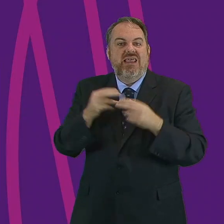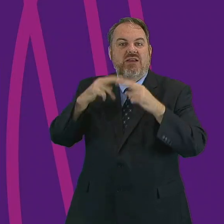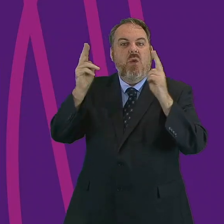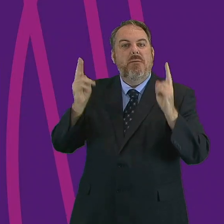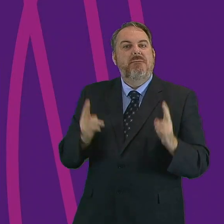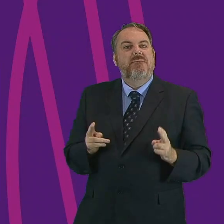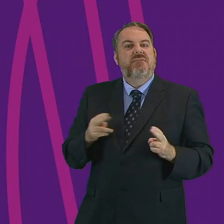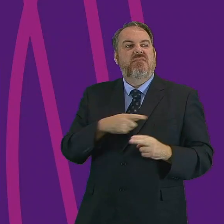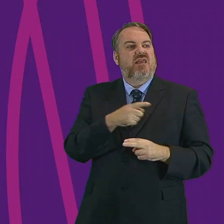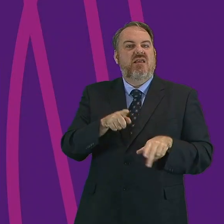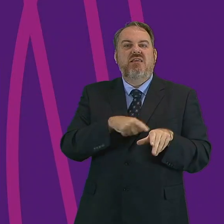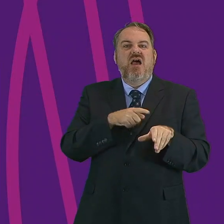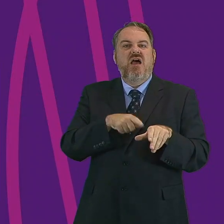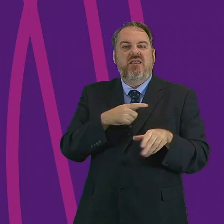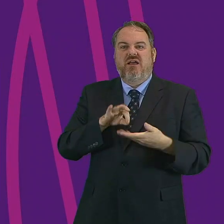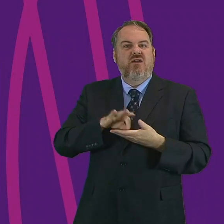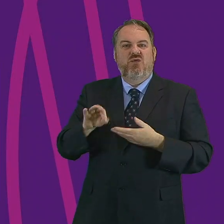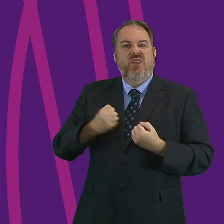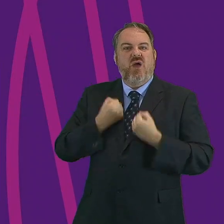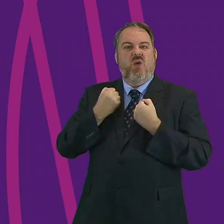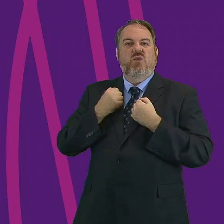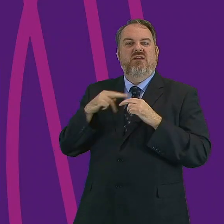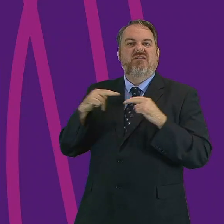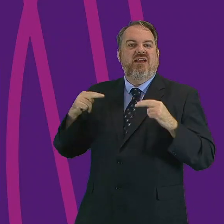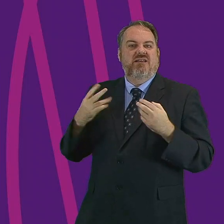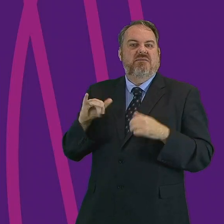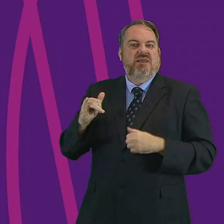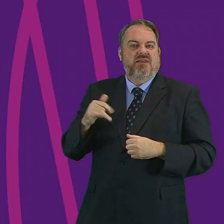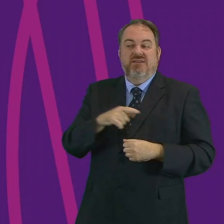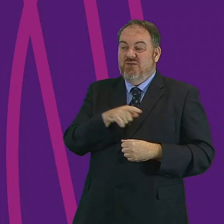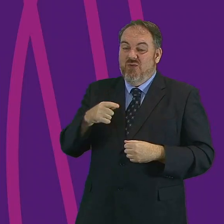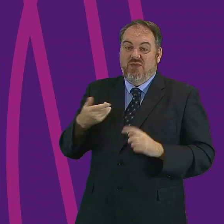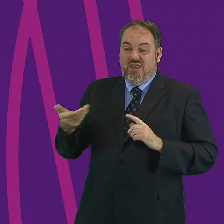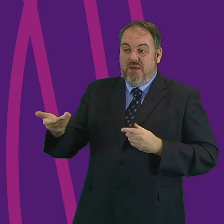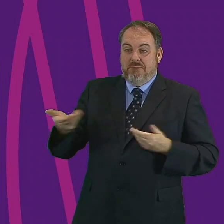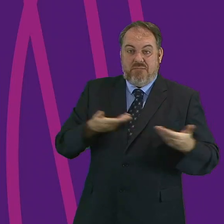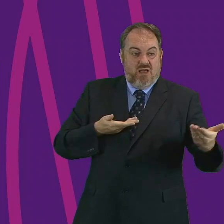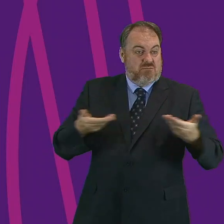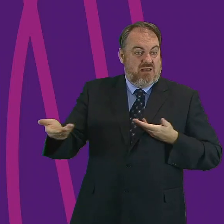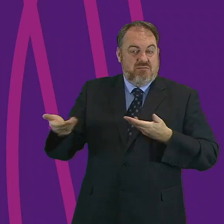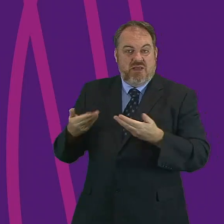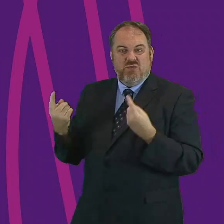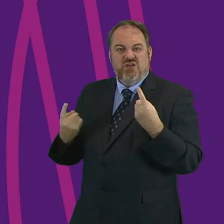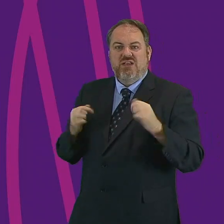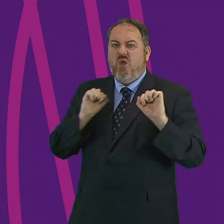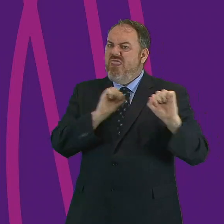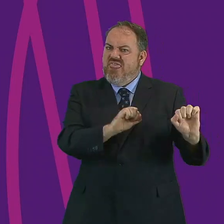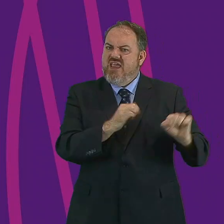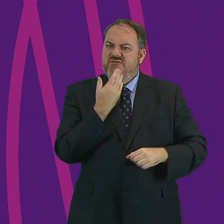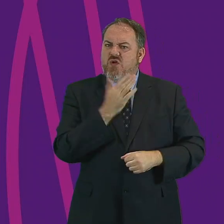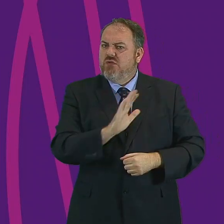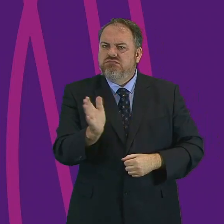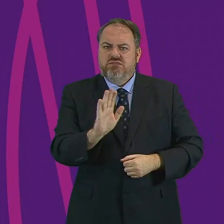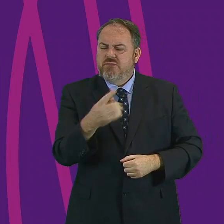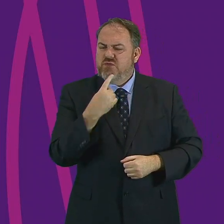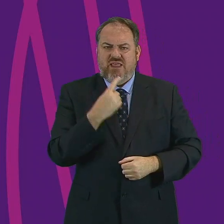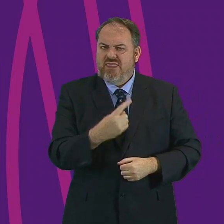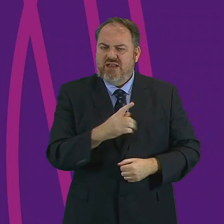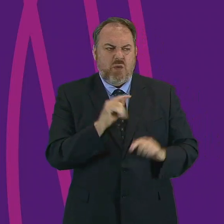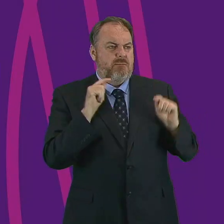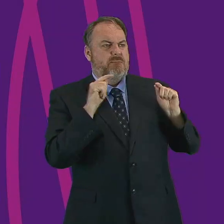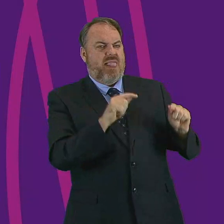Well, obviously, the virus is spreading again. That's obvious from the figures we've been reporting in recent days. And we know that there has been a